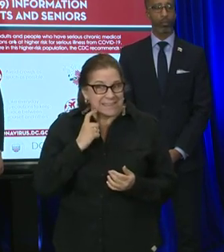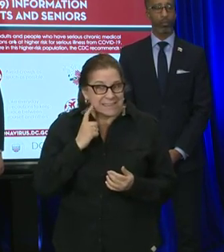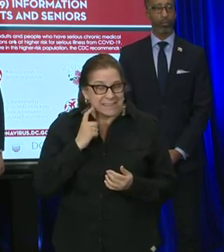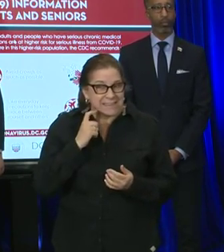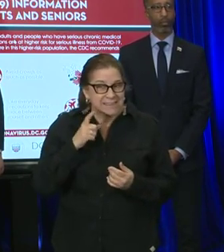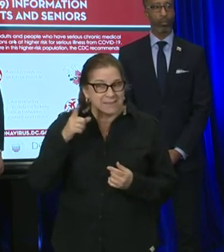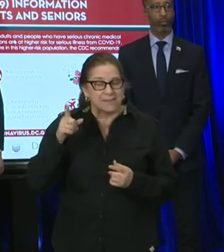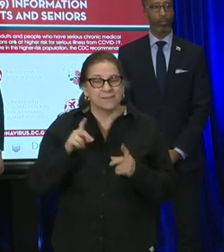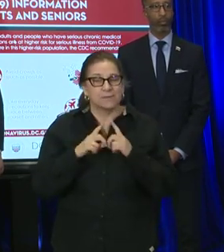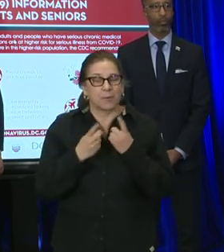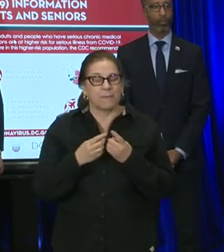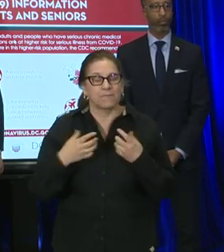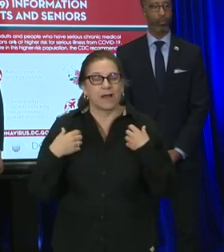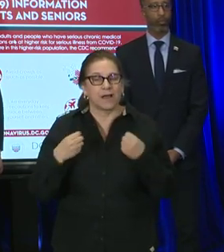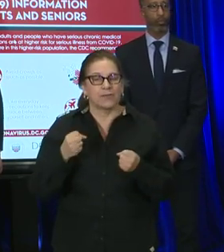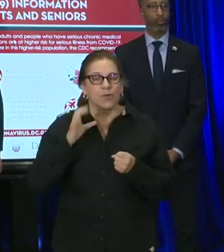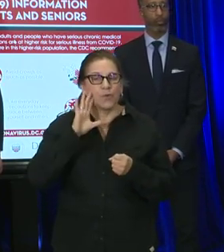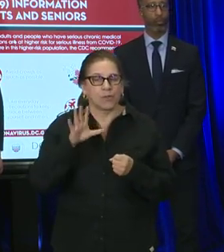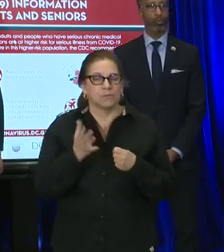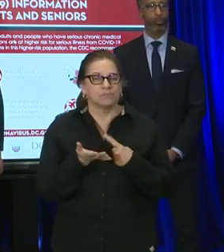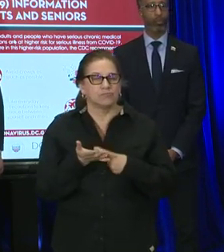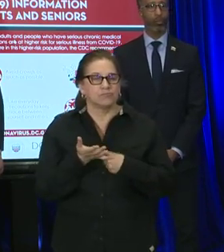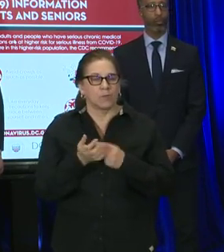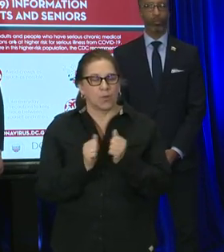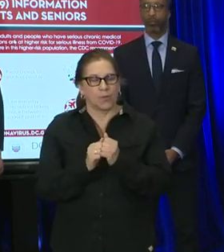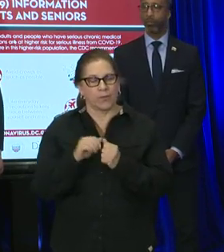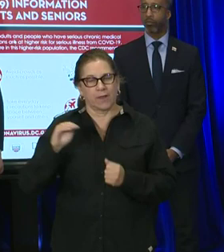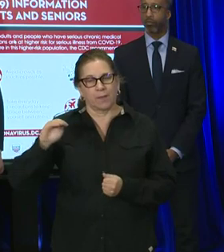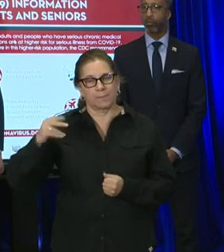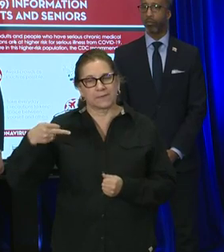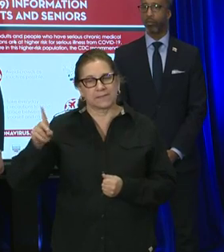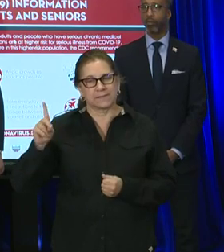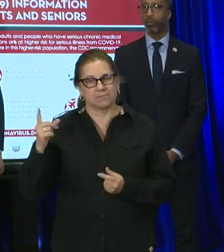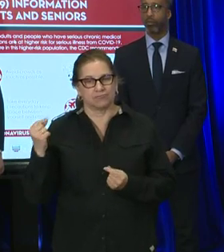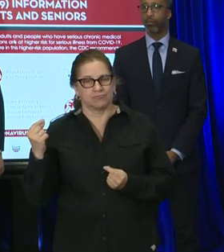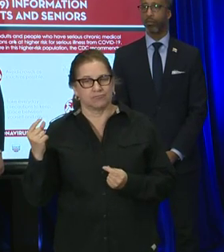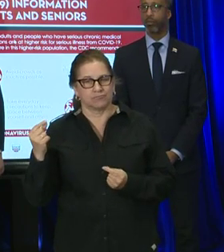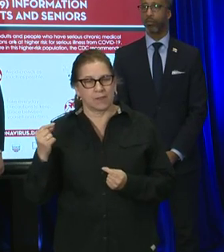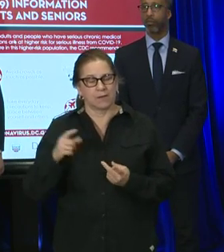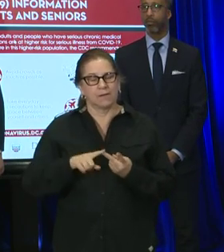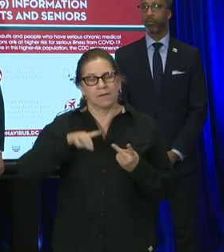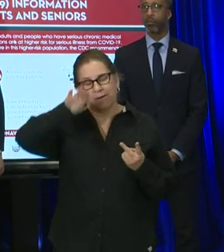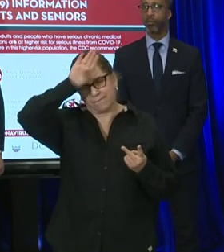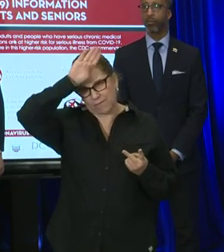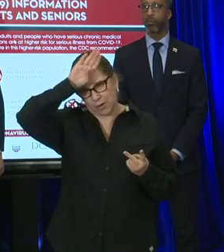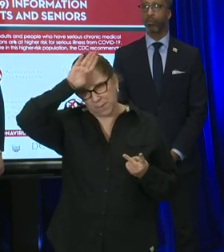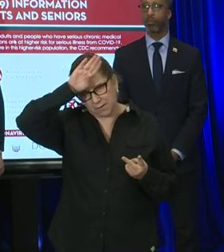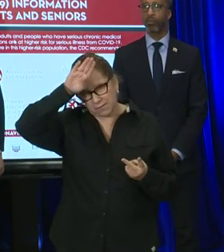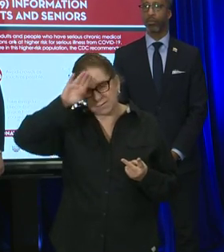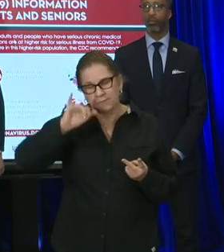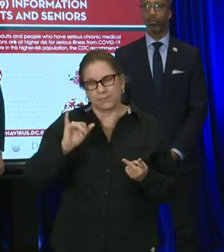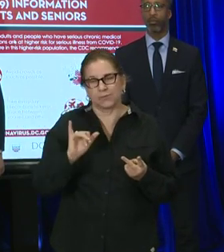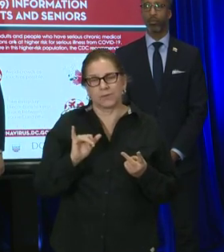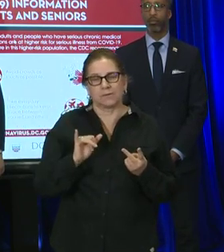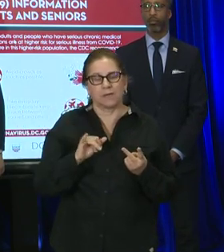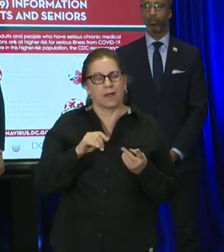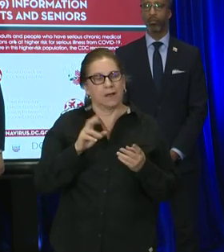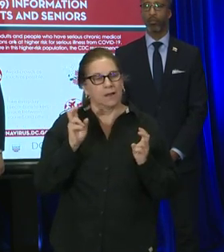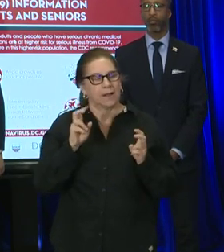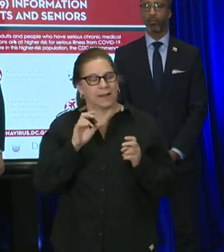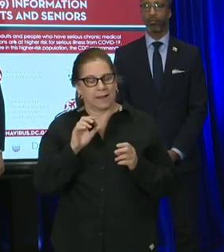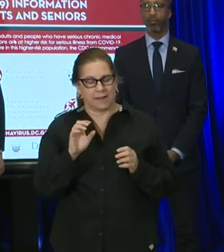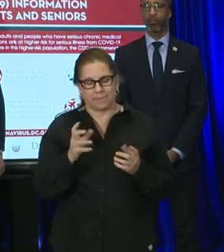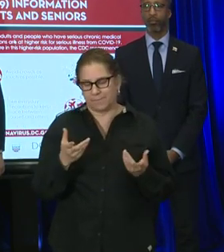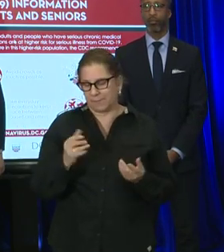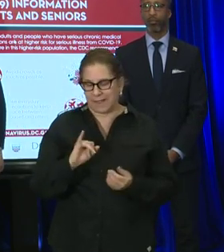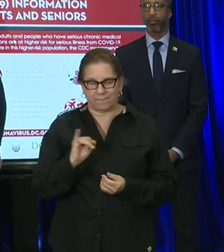with MPD and, or actually MPD and Fire and EMS infectious control with the Department of